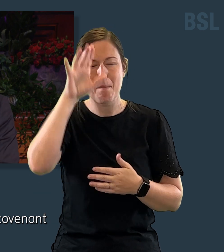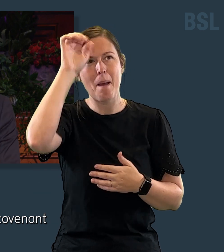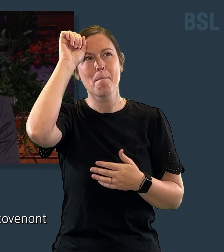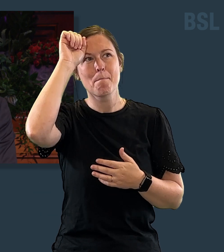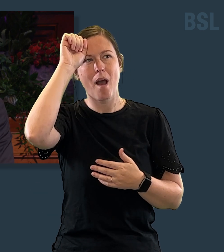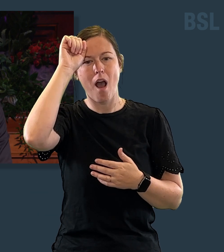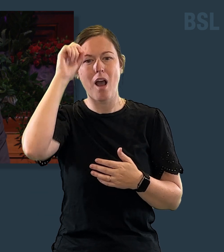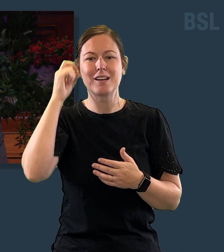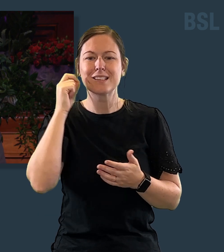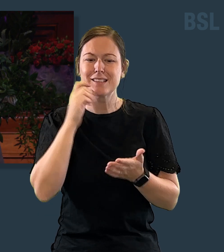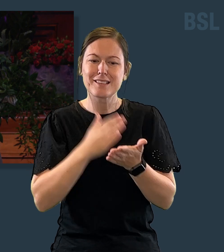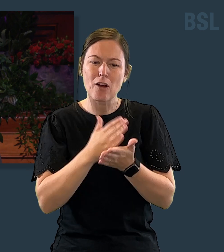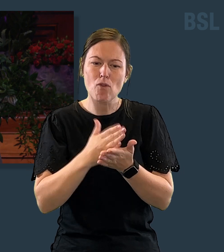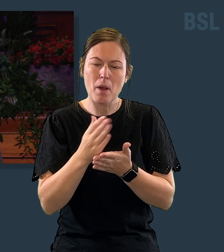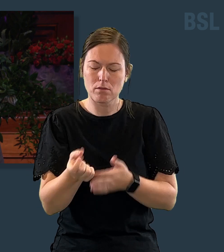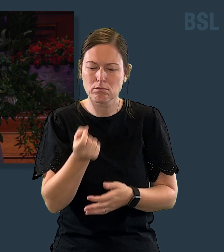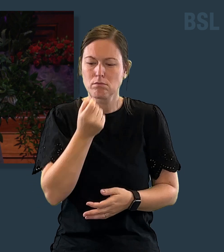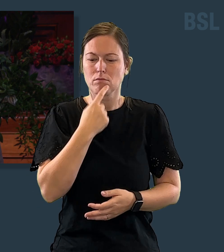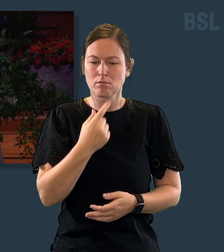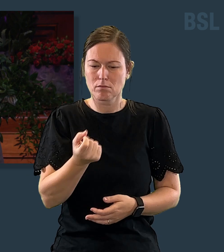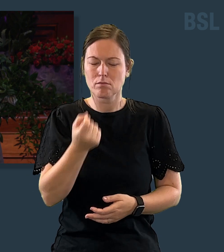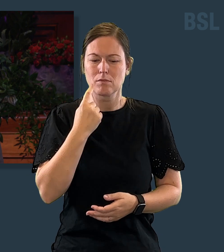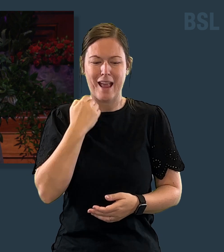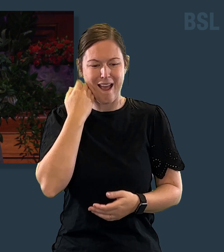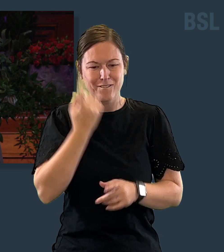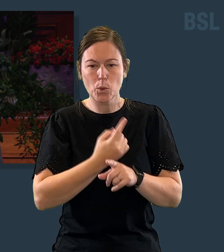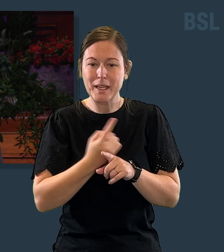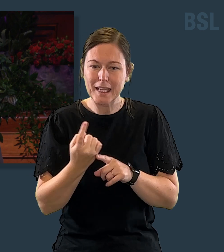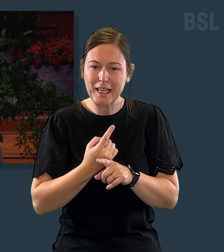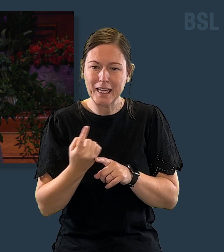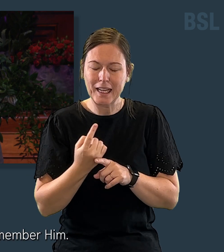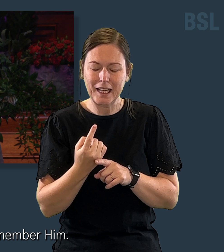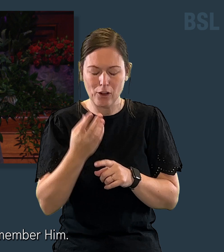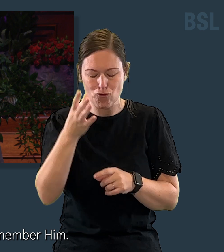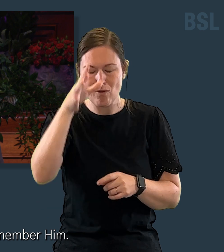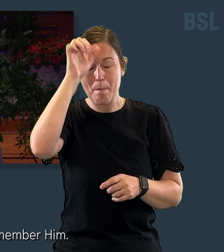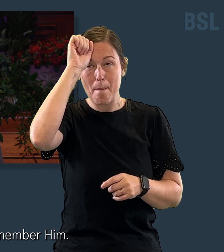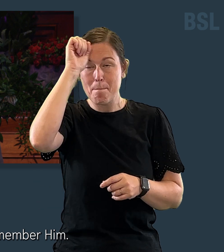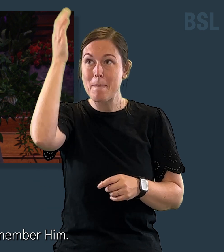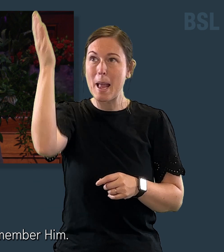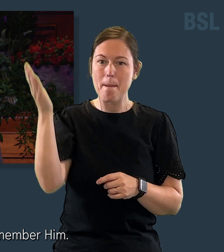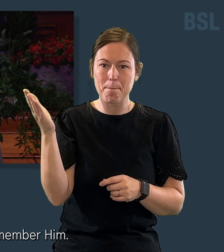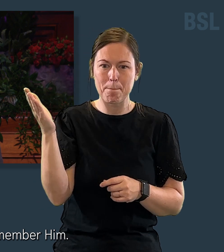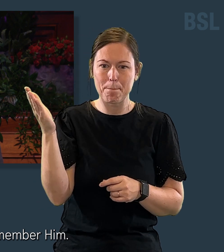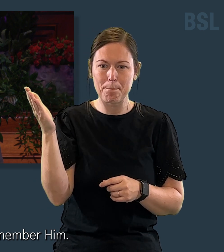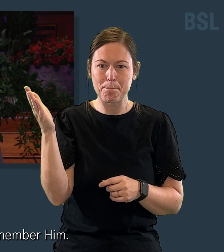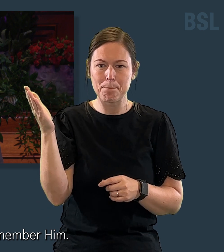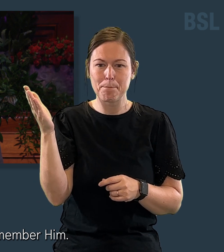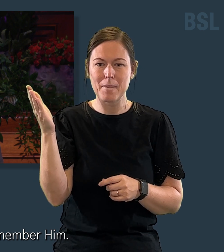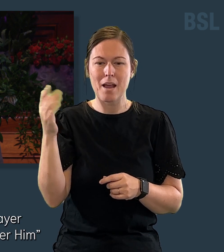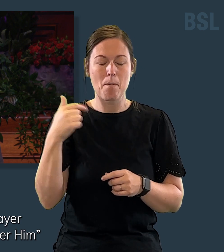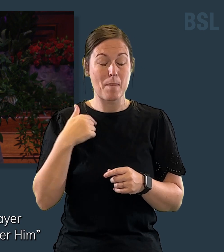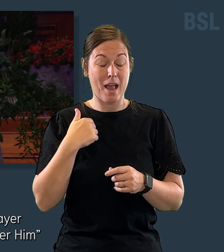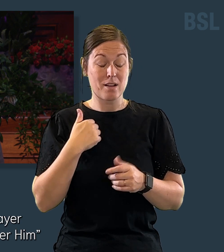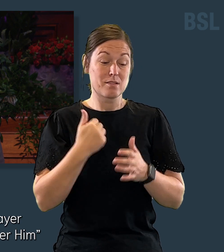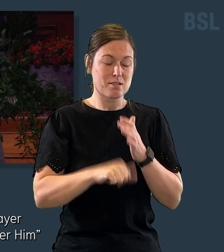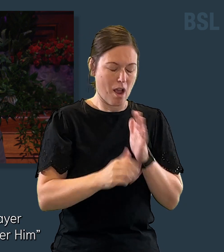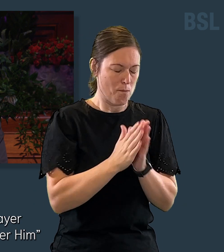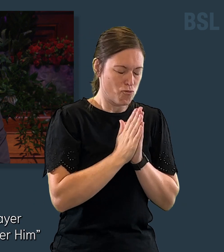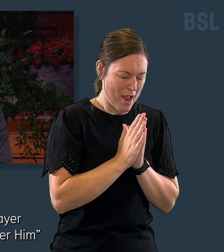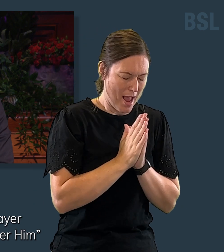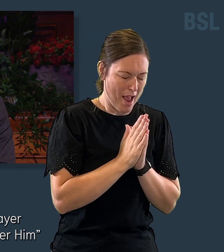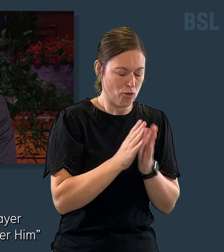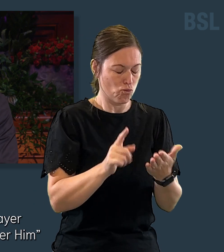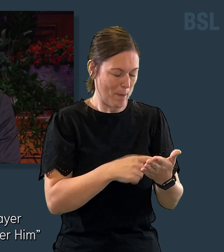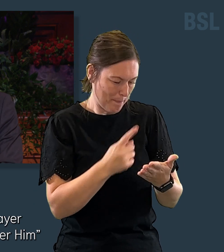that I make as I partake of the sacrament to always remember Him. When I begin